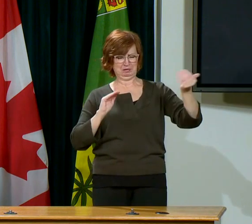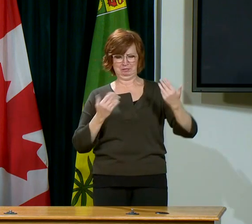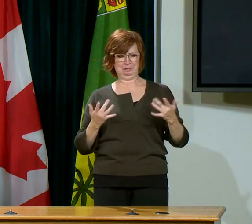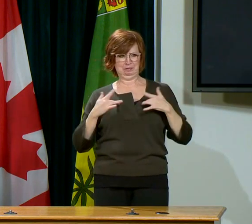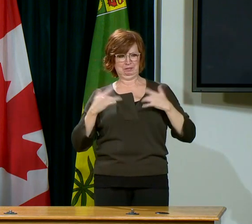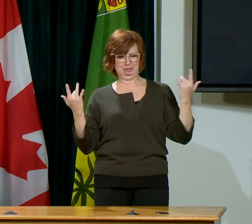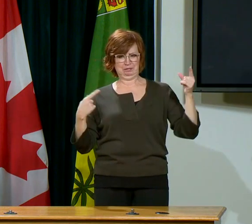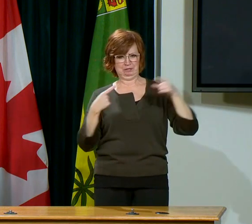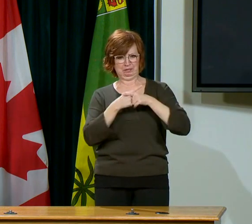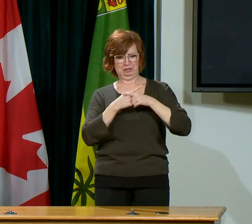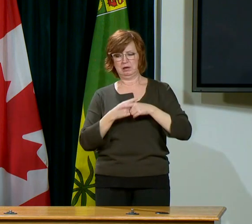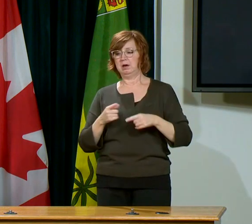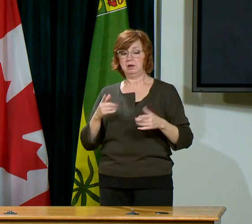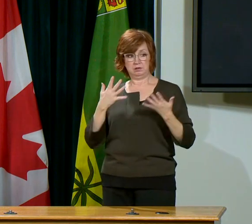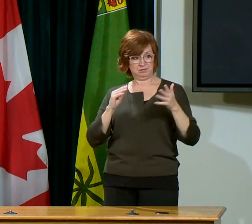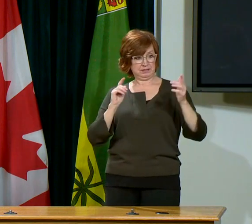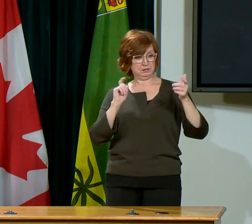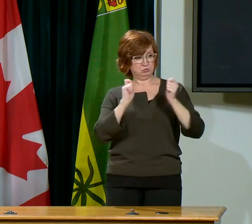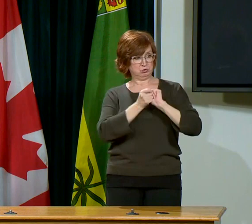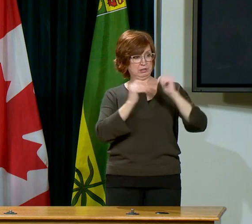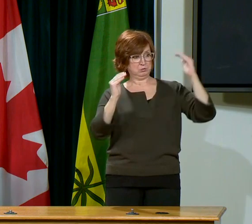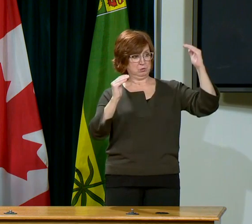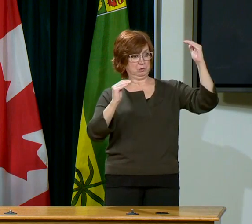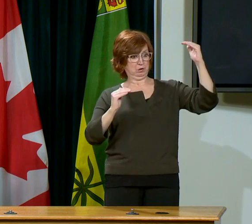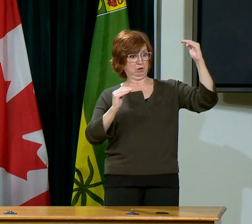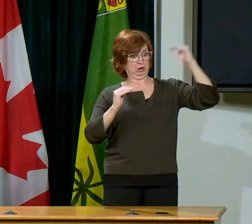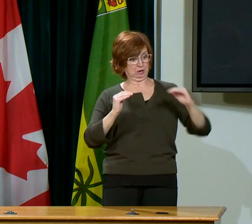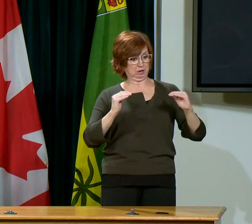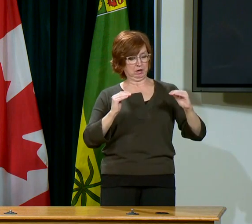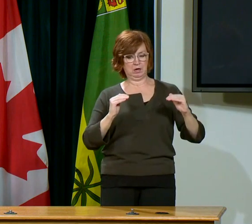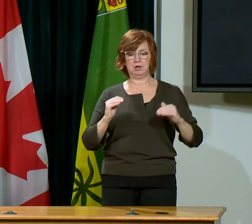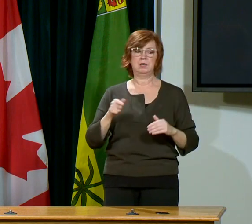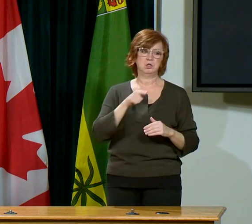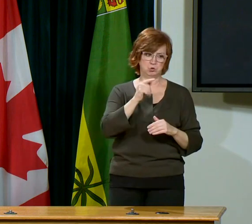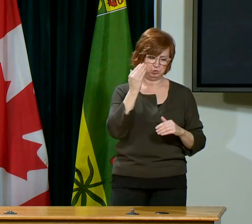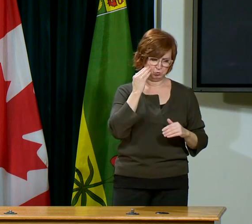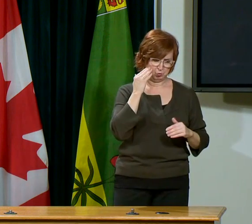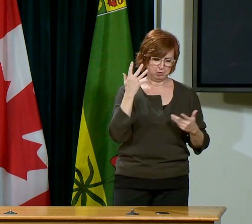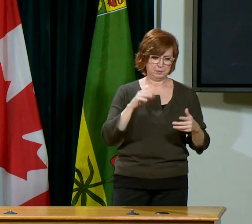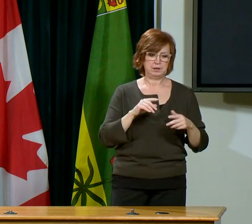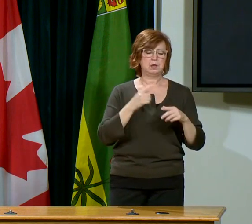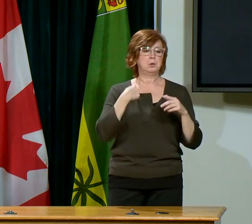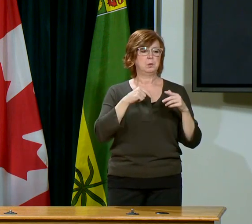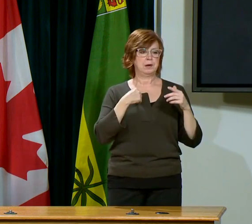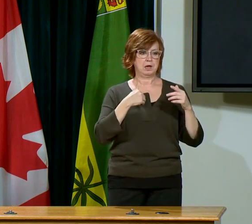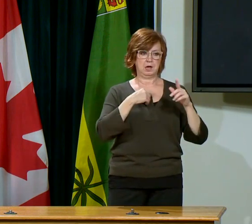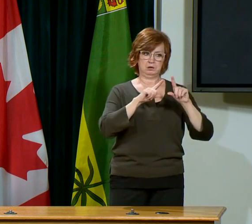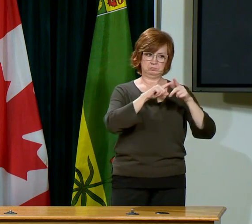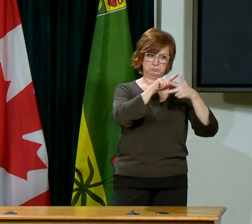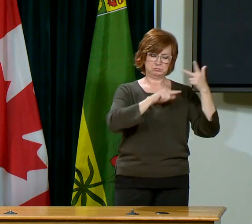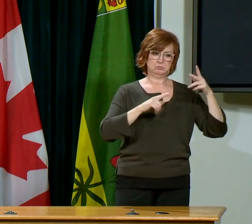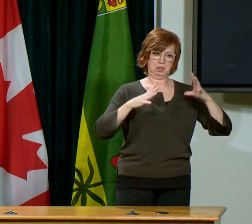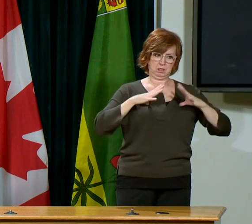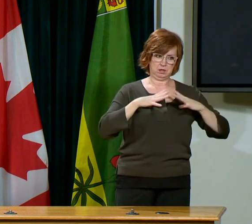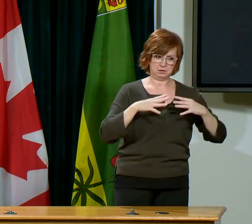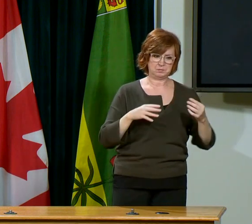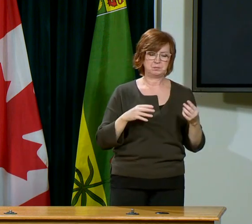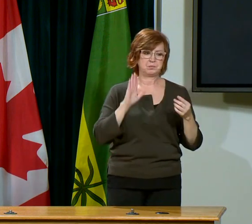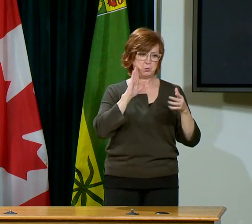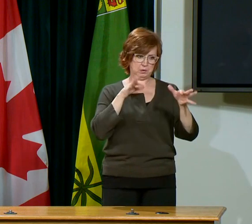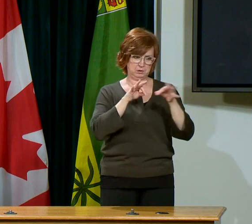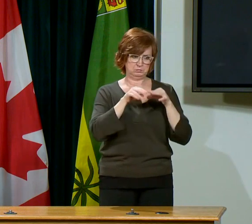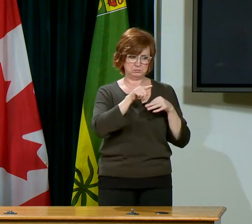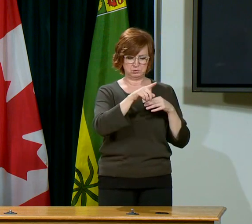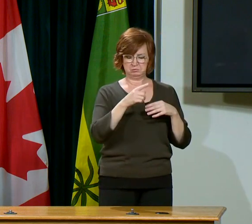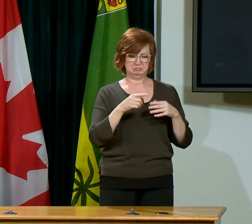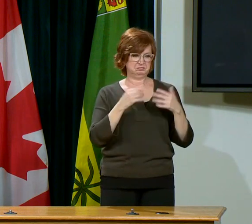as a stage response based on what we were seeing. As we've committed to regular updates, we will include our modeling updates. We don't have any updates,